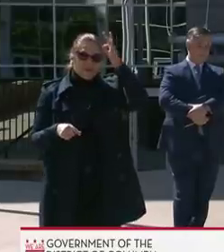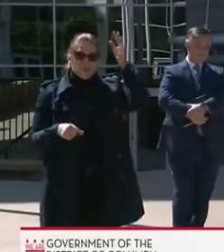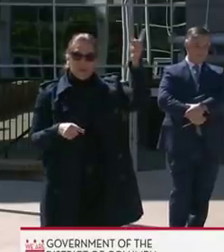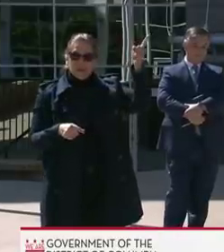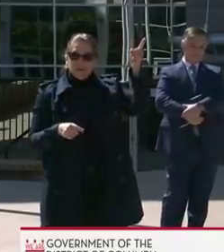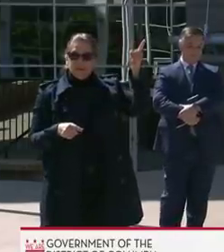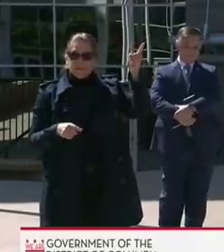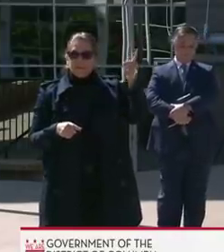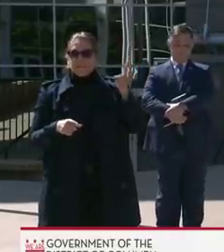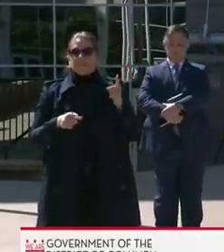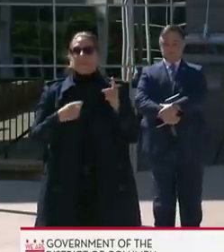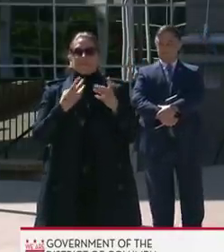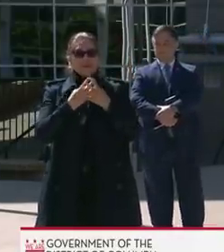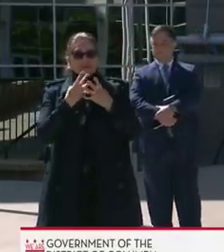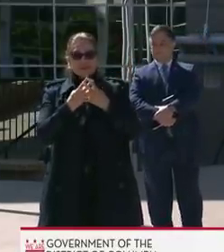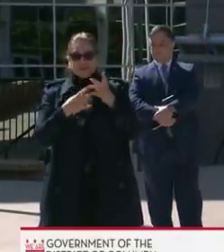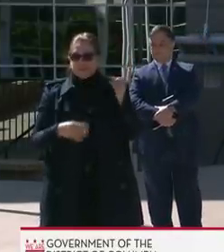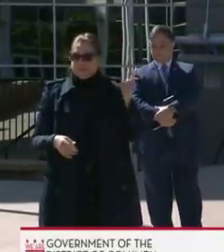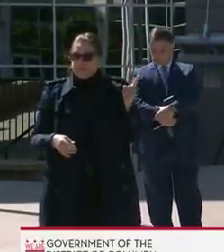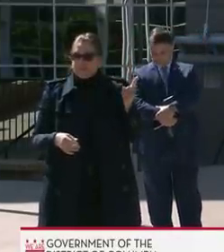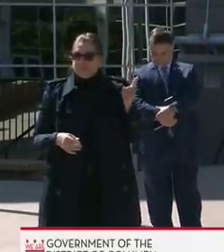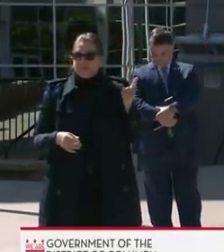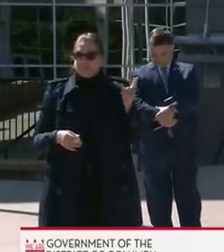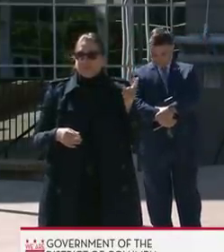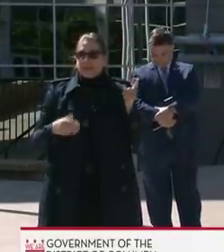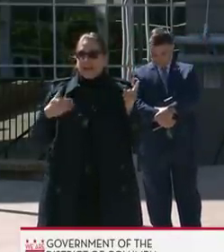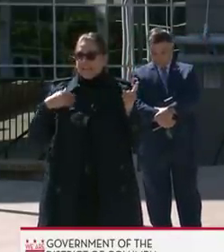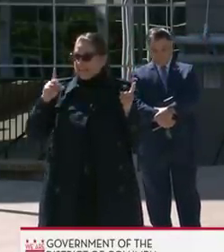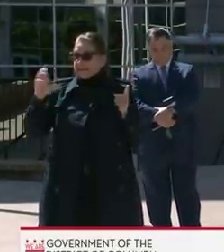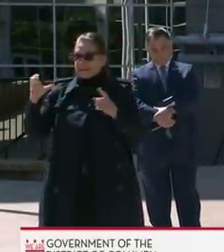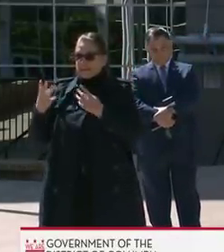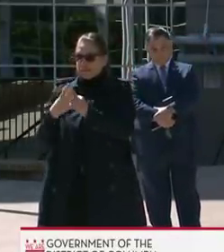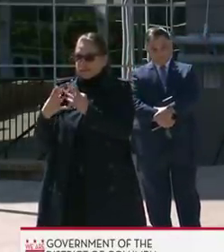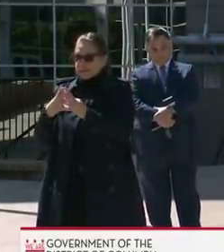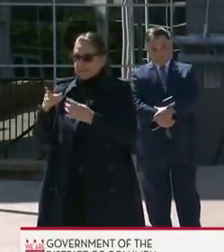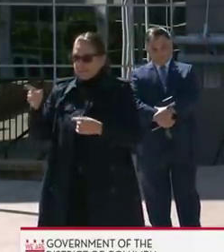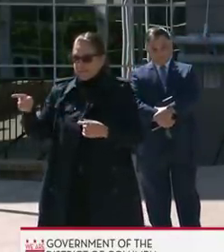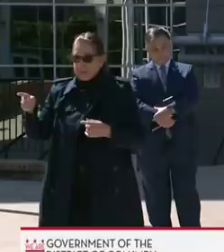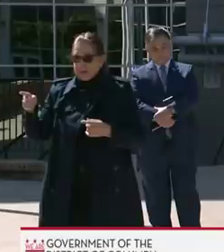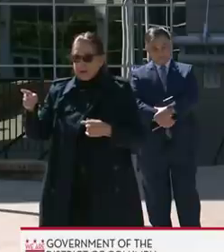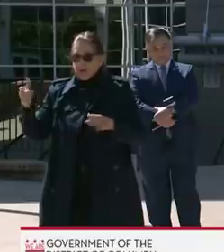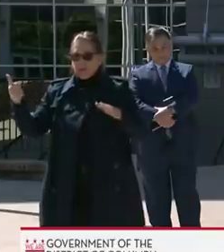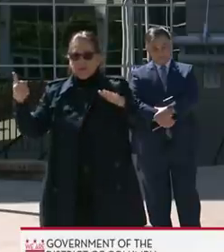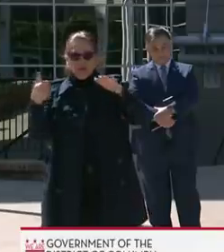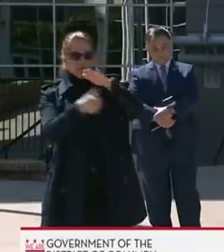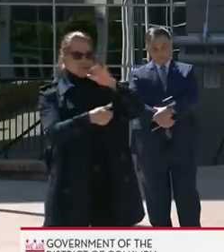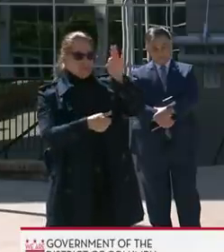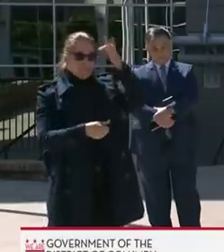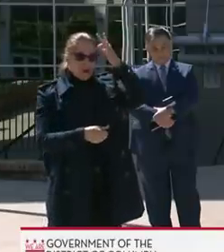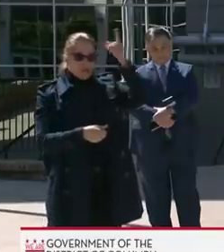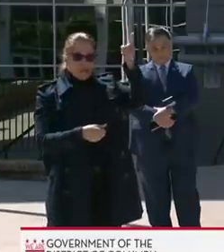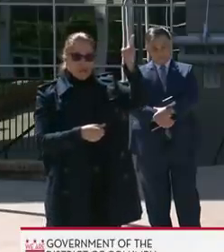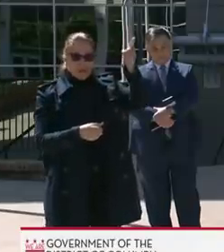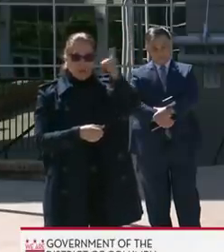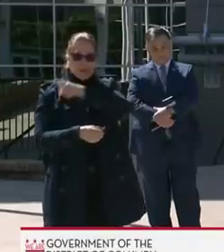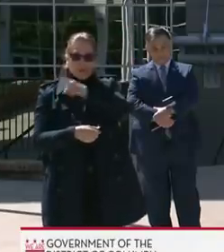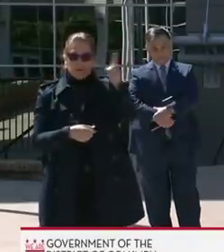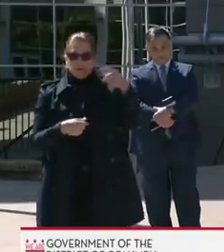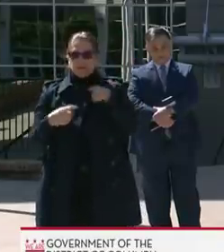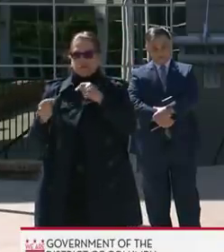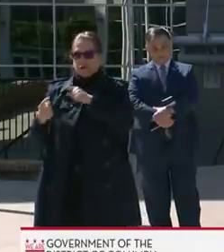they're district inmates, but they're in the Federal Bureau of Prisons, and so this is an effort to try to reduce that